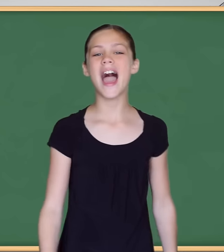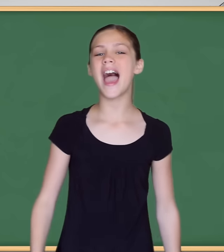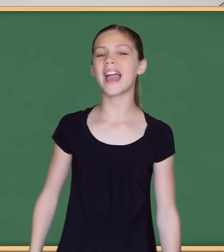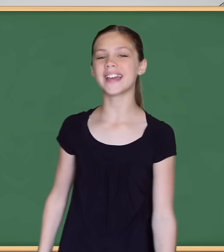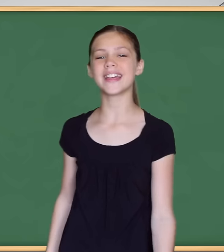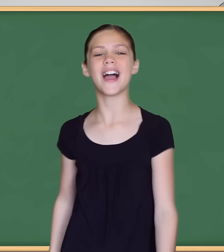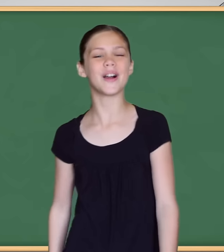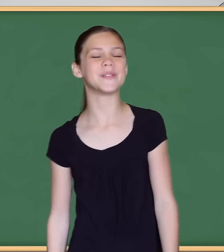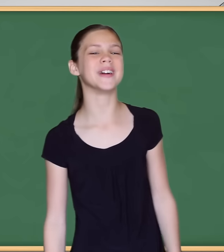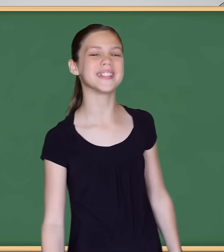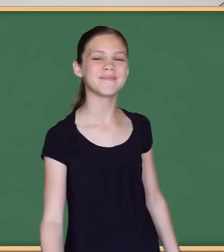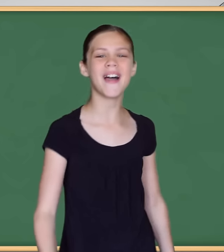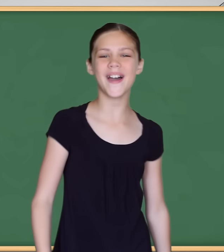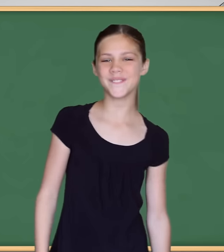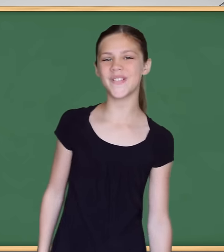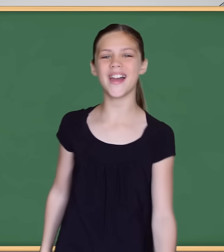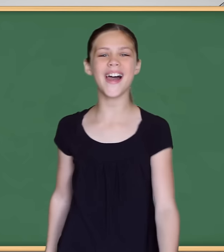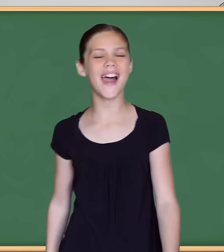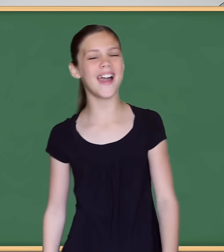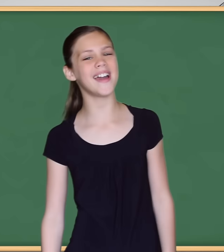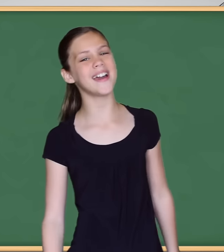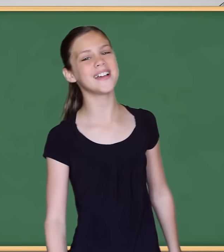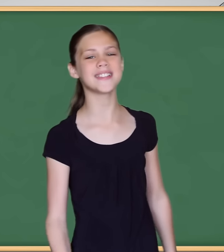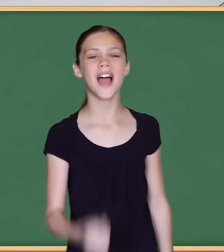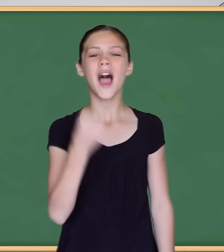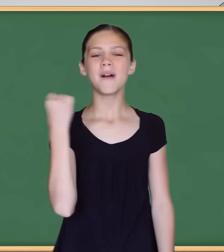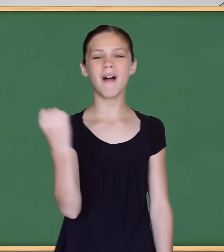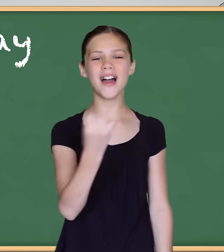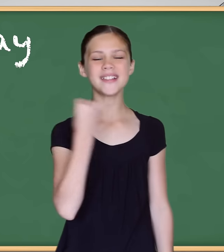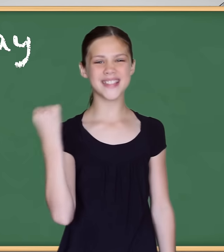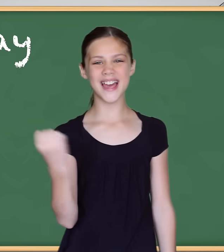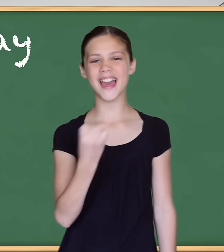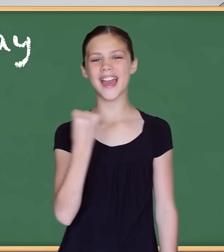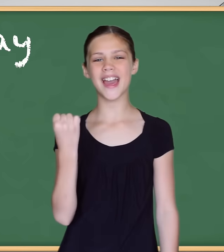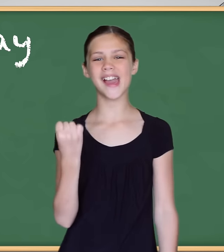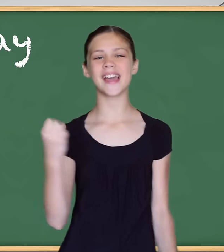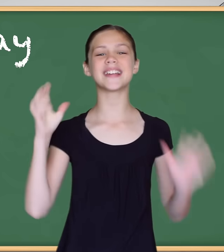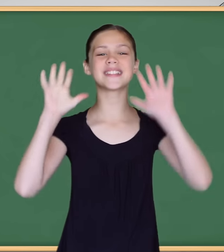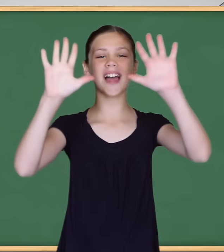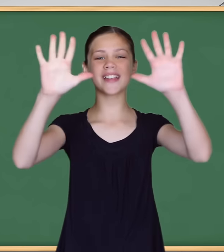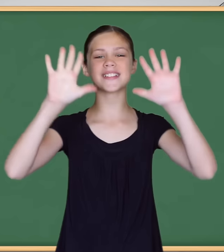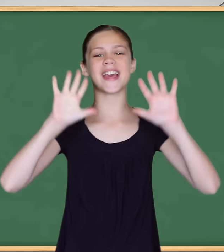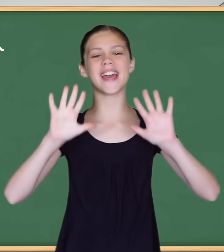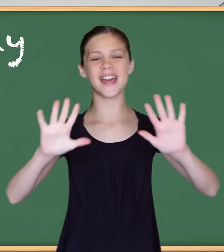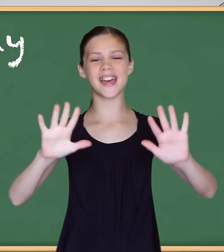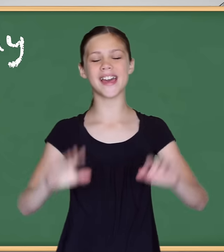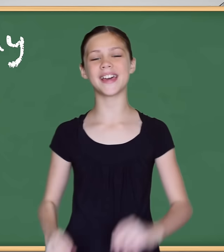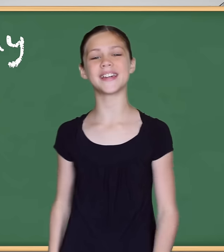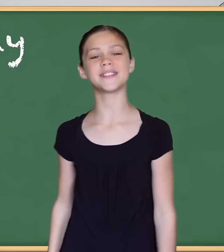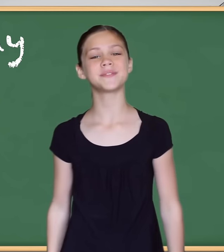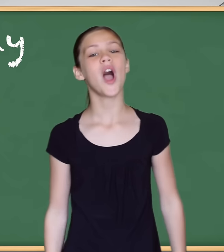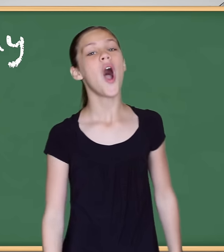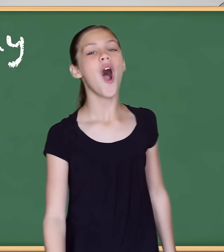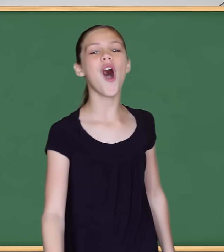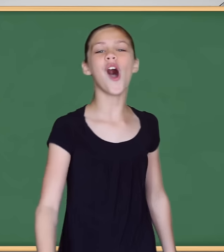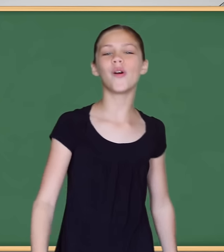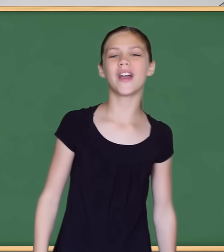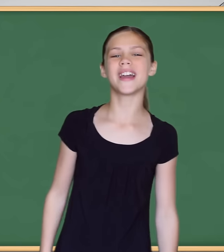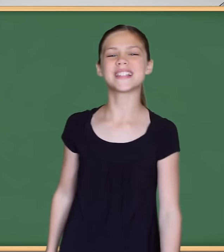hanging out with my friends. Monday to Sunday, always